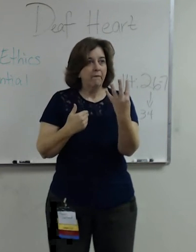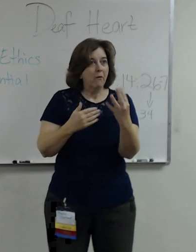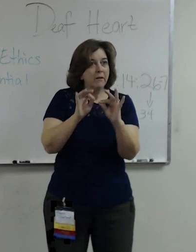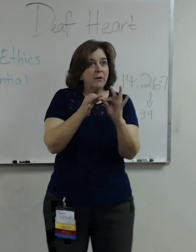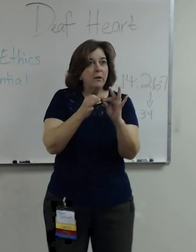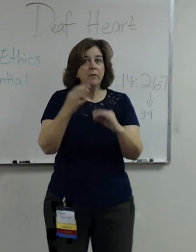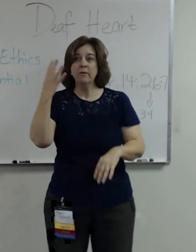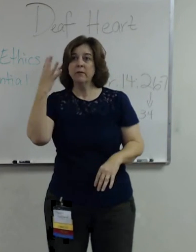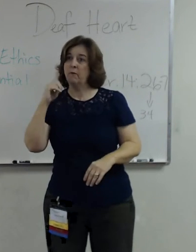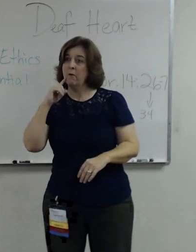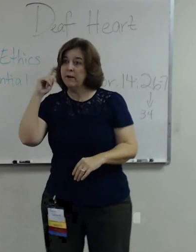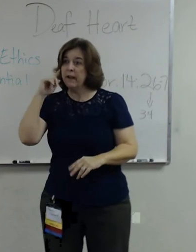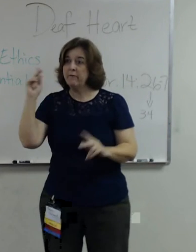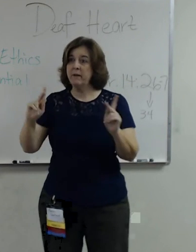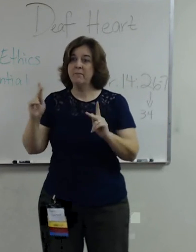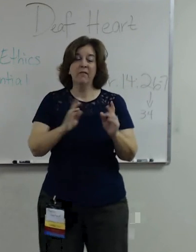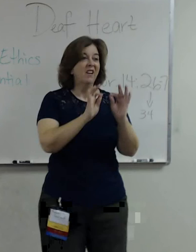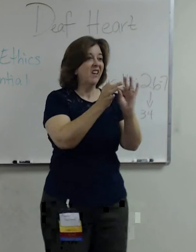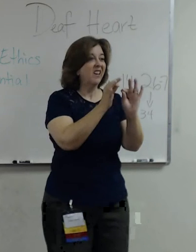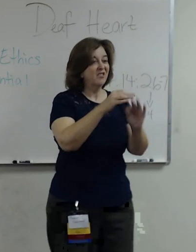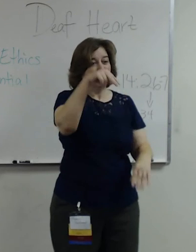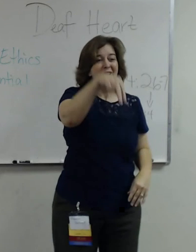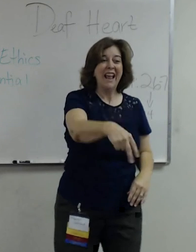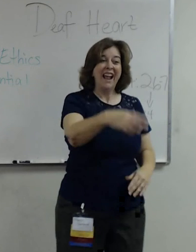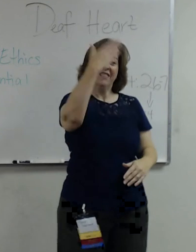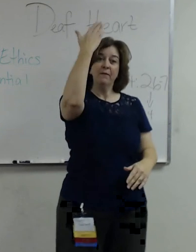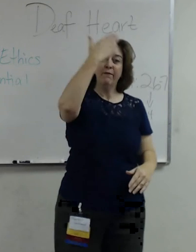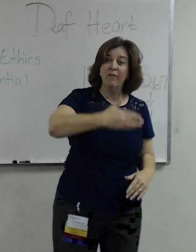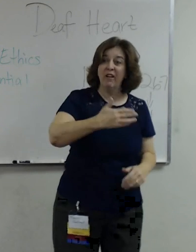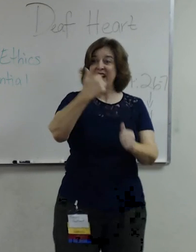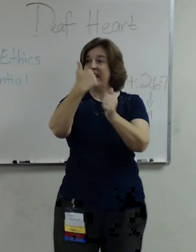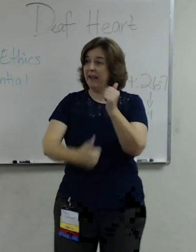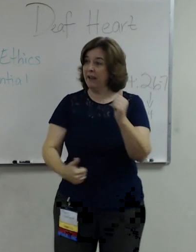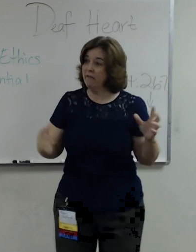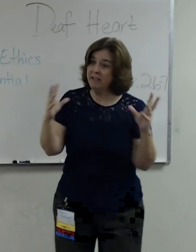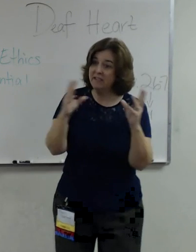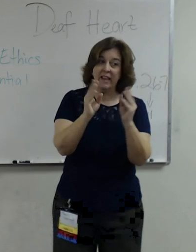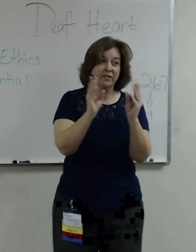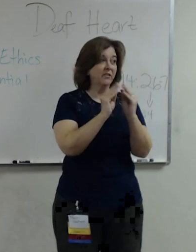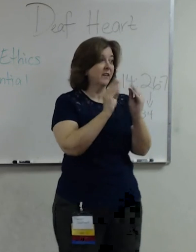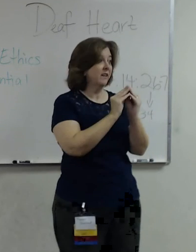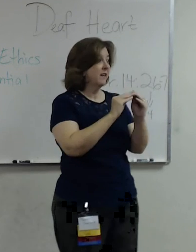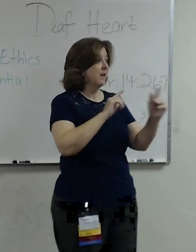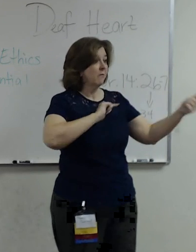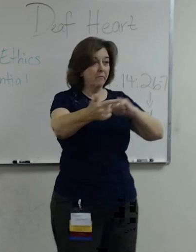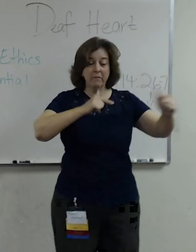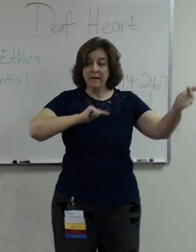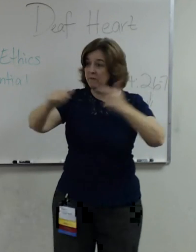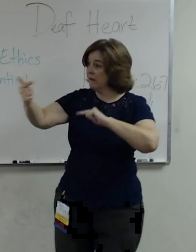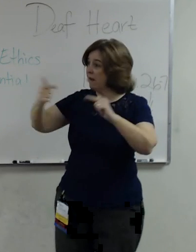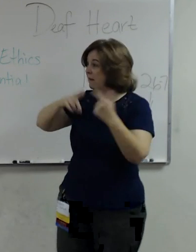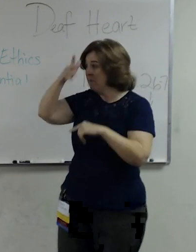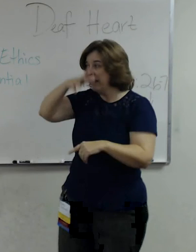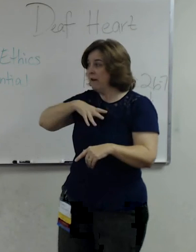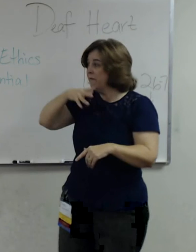4 interpreters, 4 deaf people interpret at the front every session. It was all male,